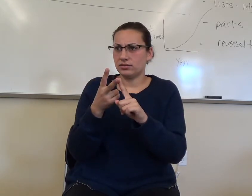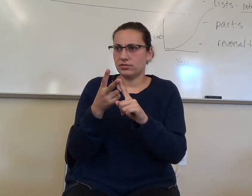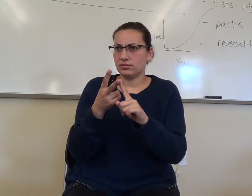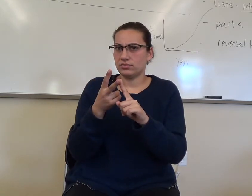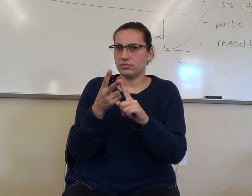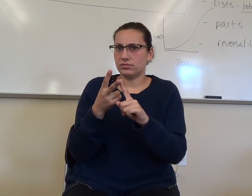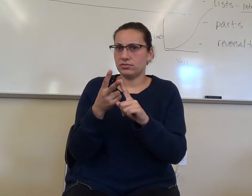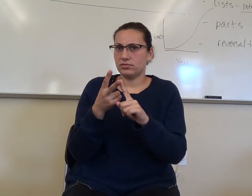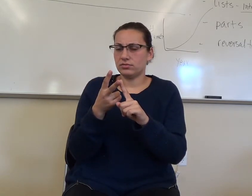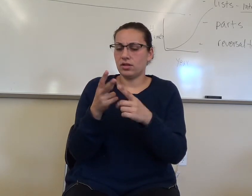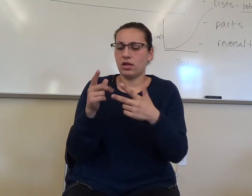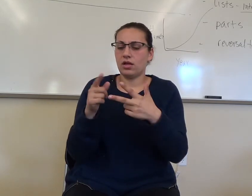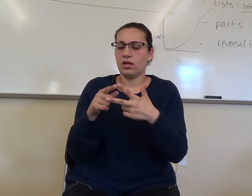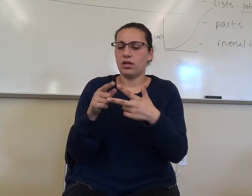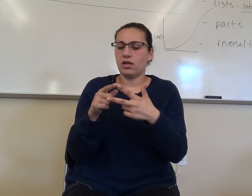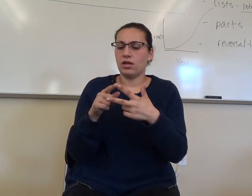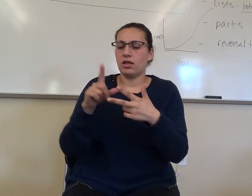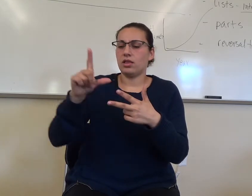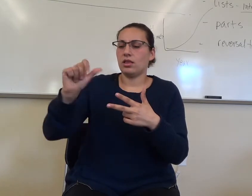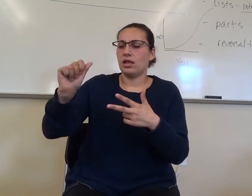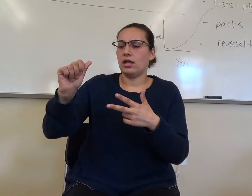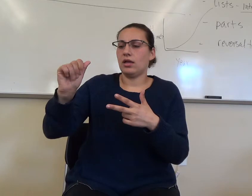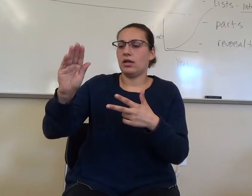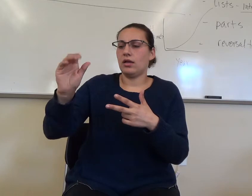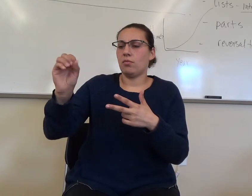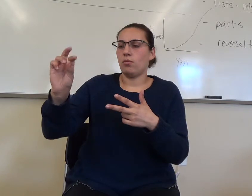Labor unions. What's a labor union?